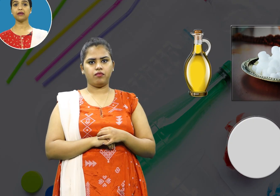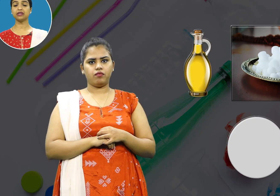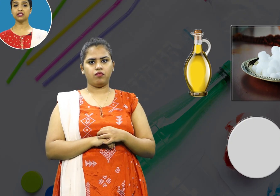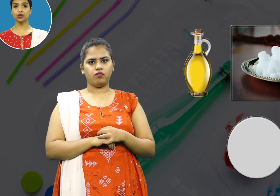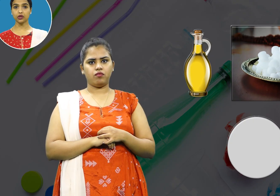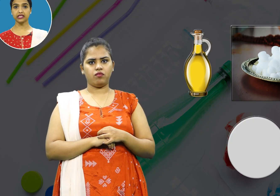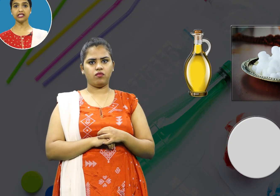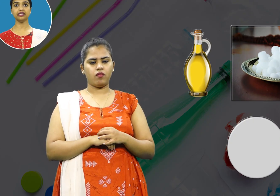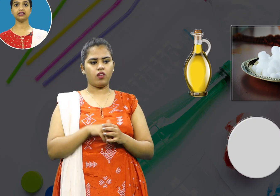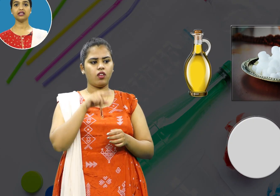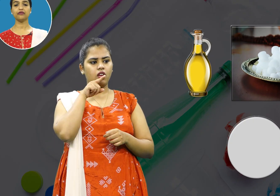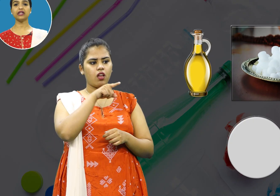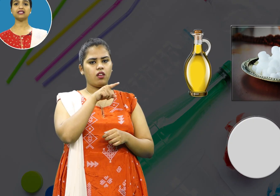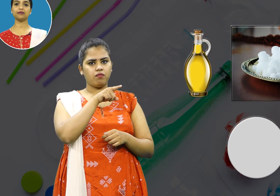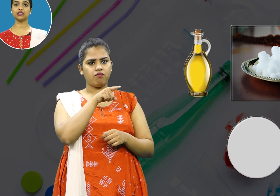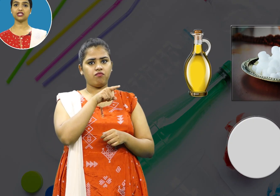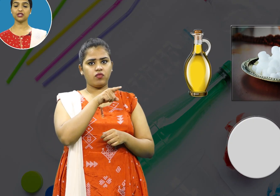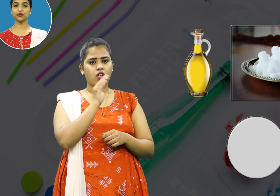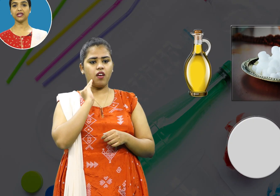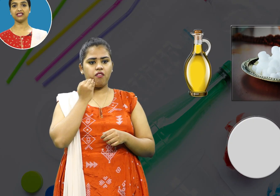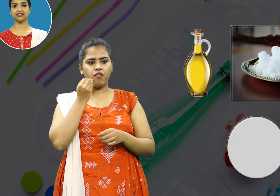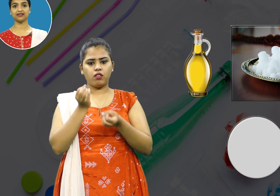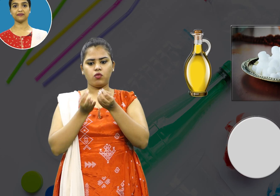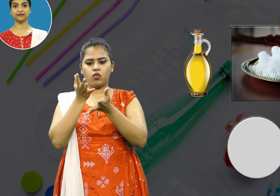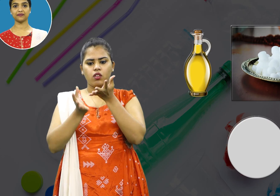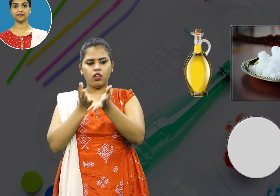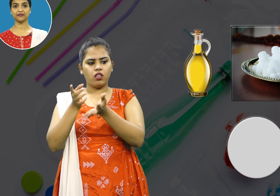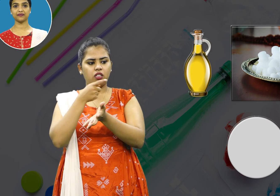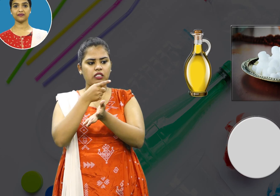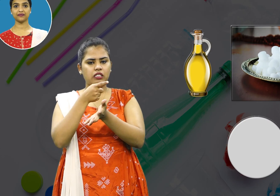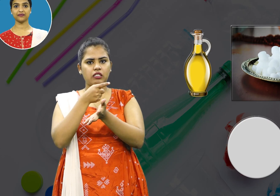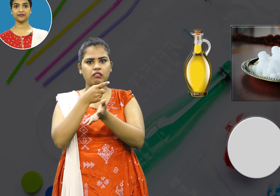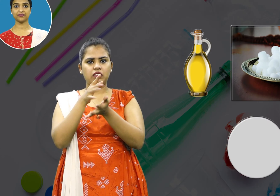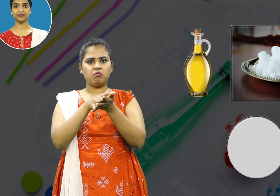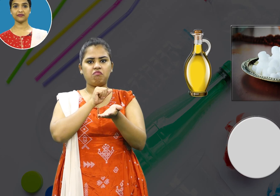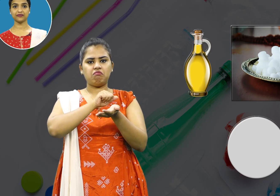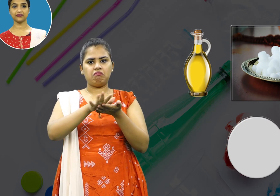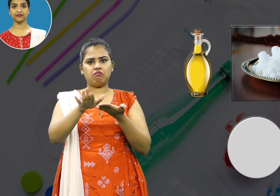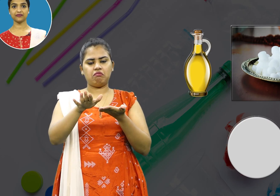that became distorted when subjected to heat.